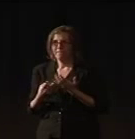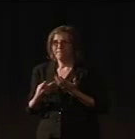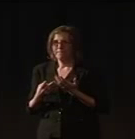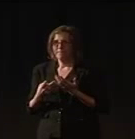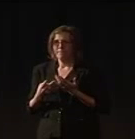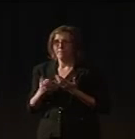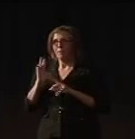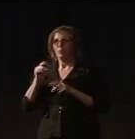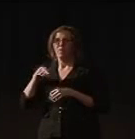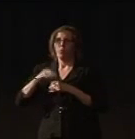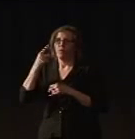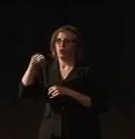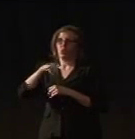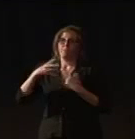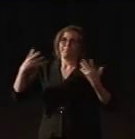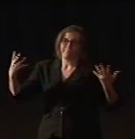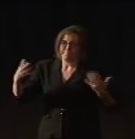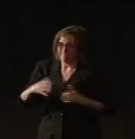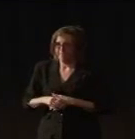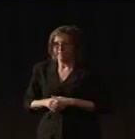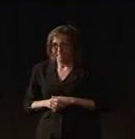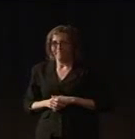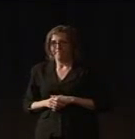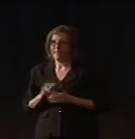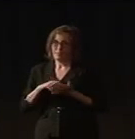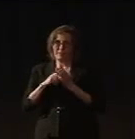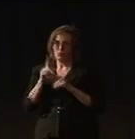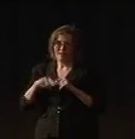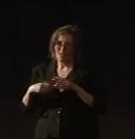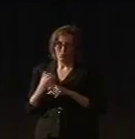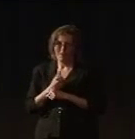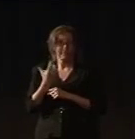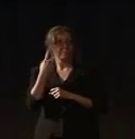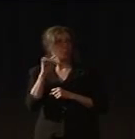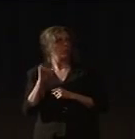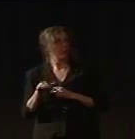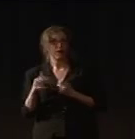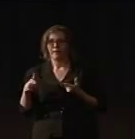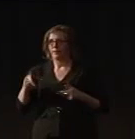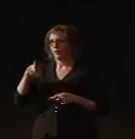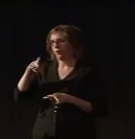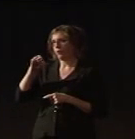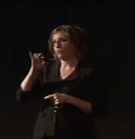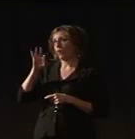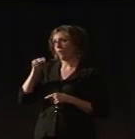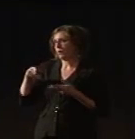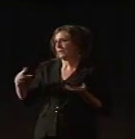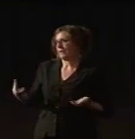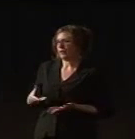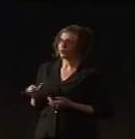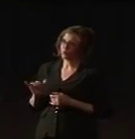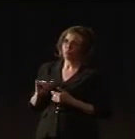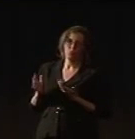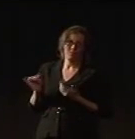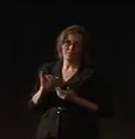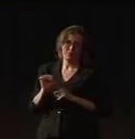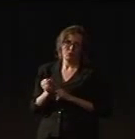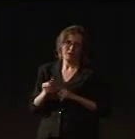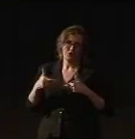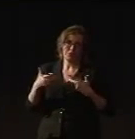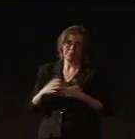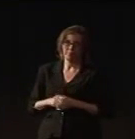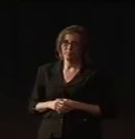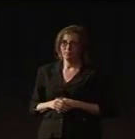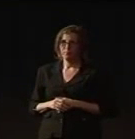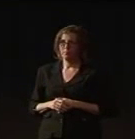assure votes. I'm saying that in case the provost here believe that it's going to be pretty. Okay, I will